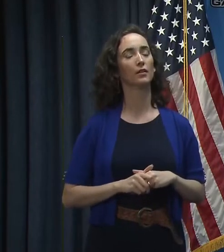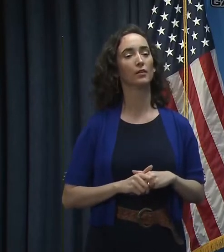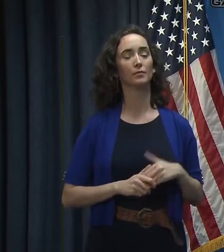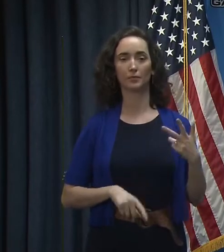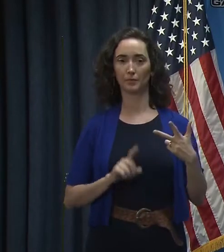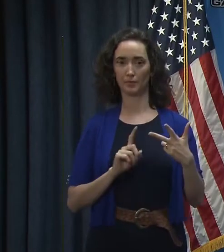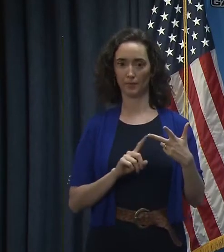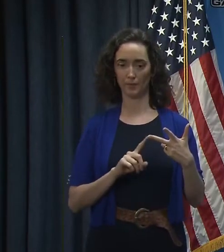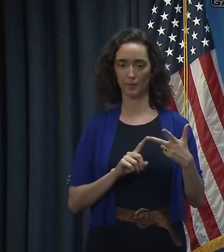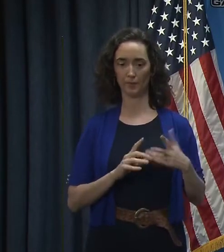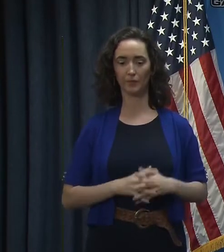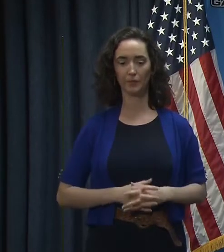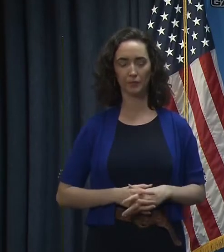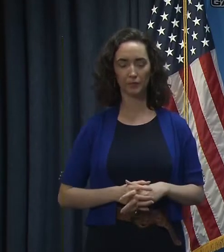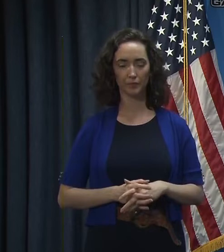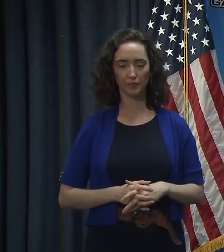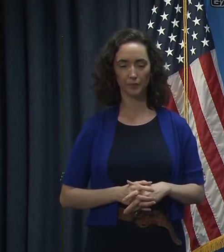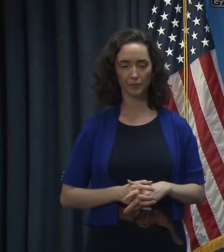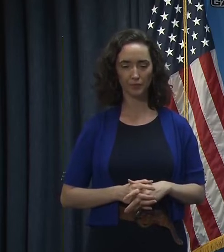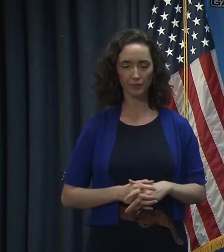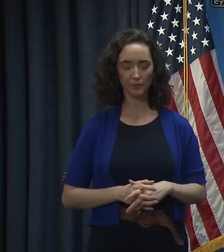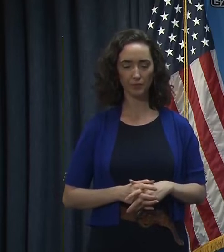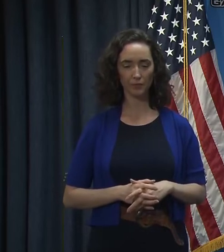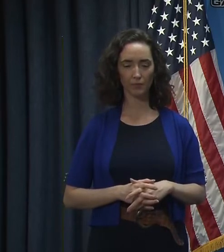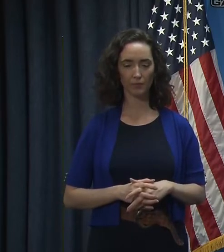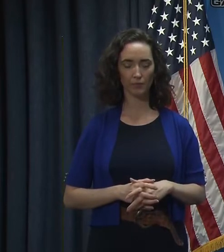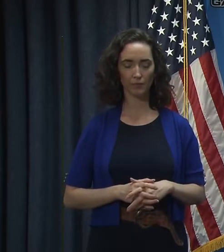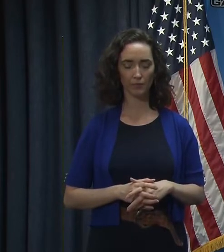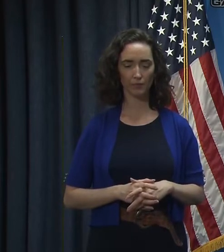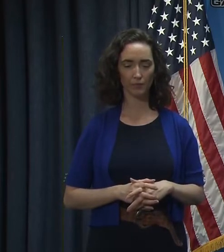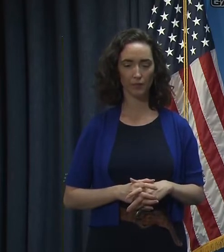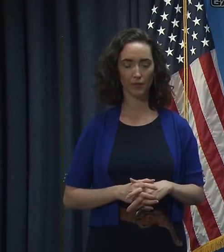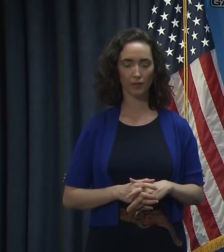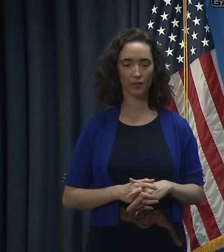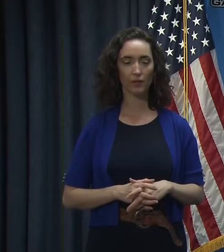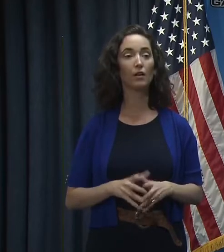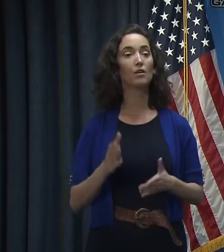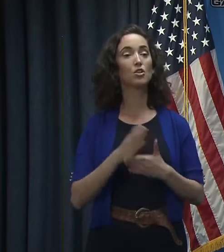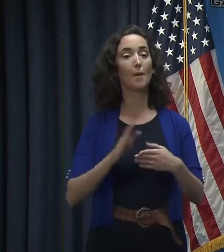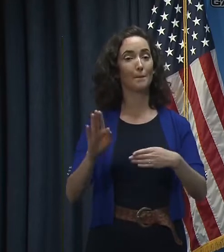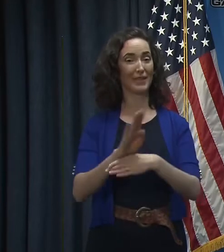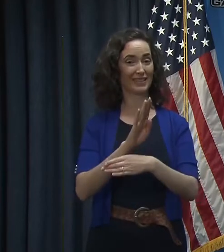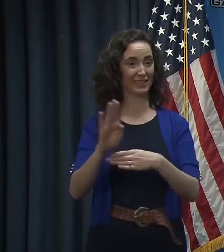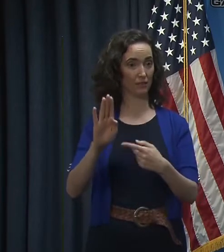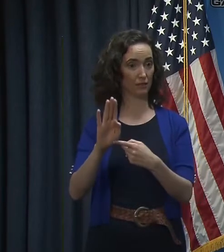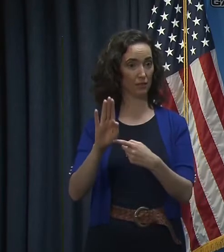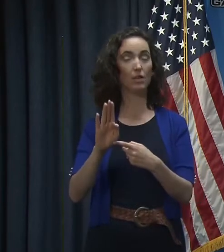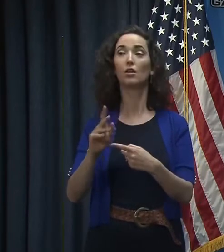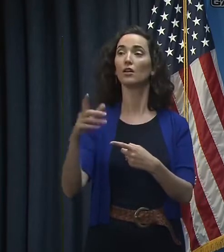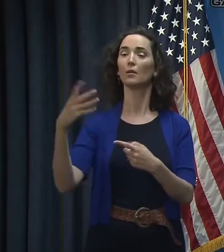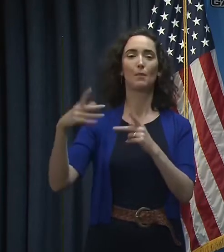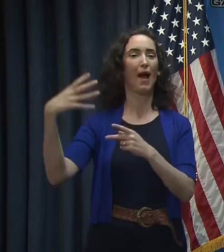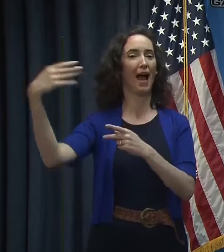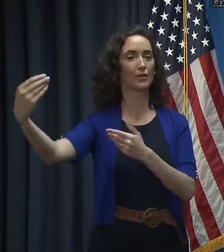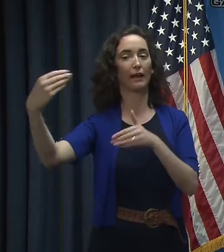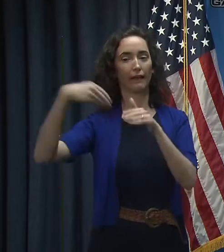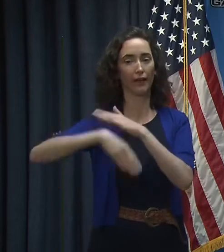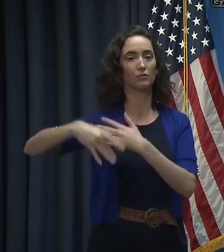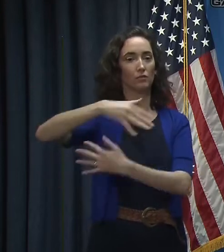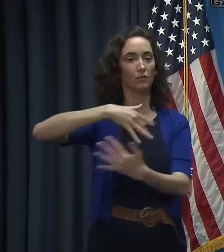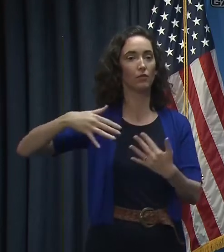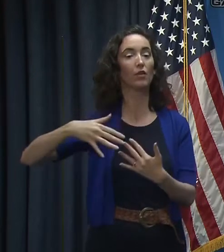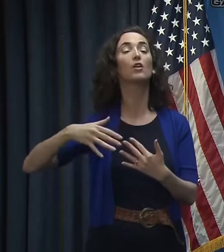Thirdly, employees of businesses that are interacting with the public must wear masks or face coverings. That will be